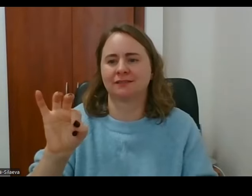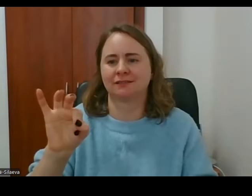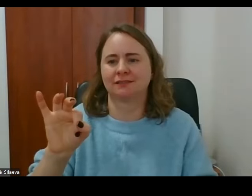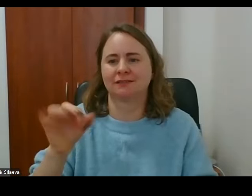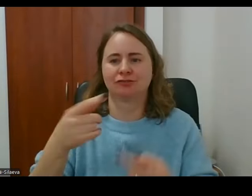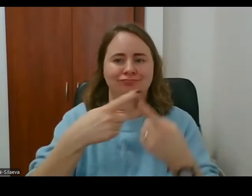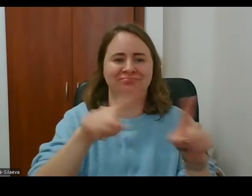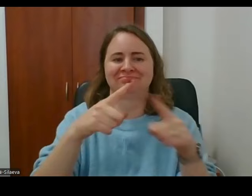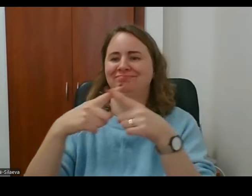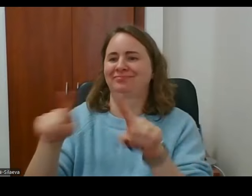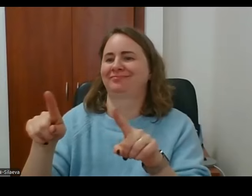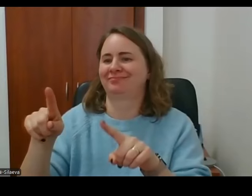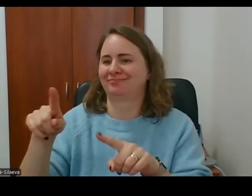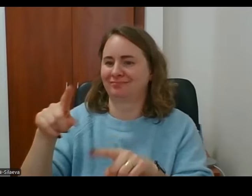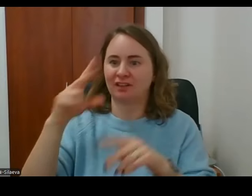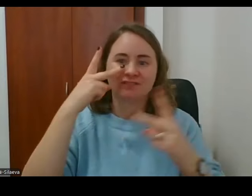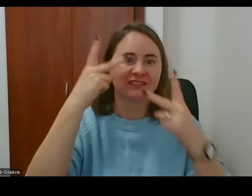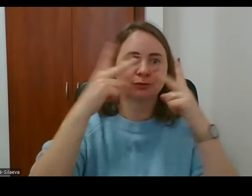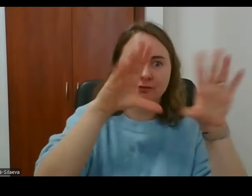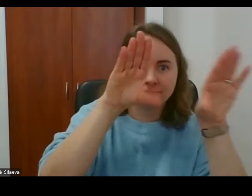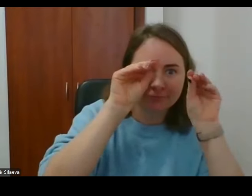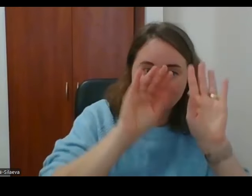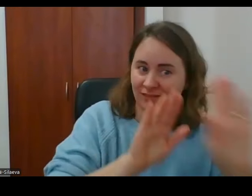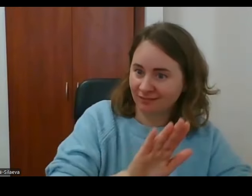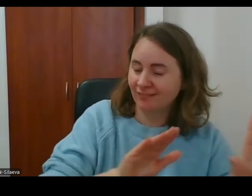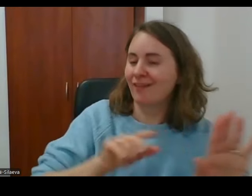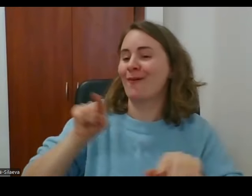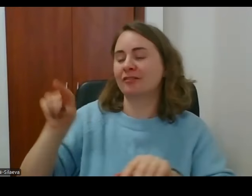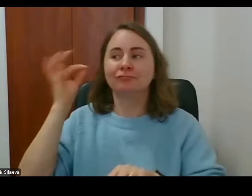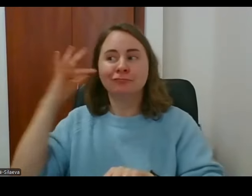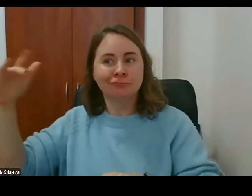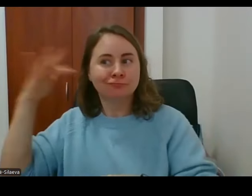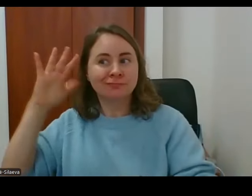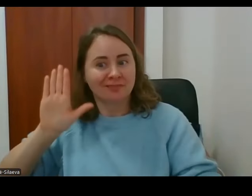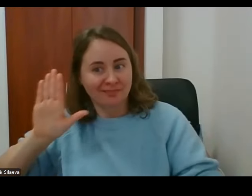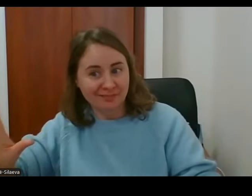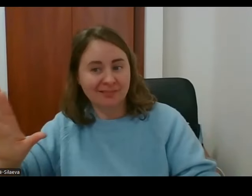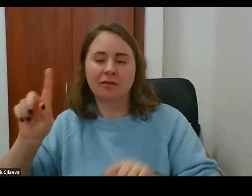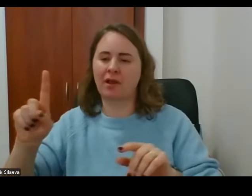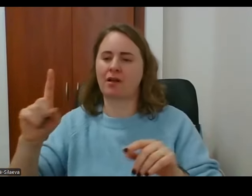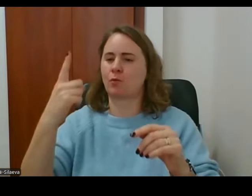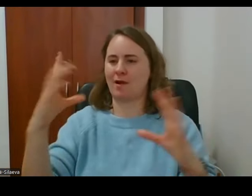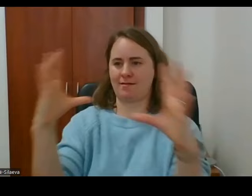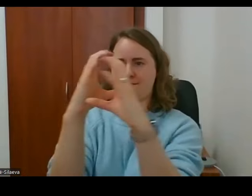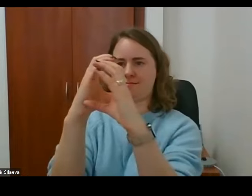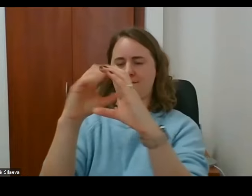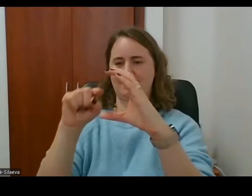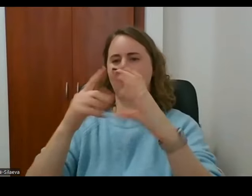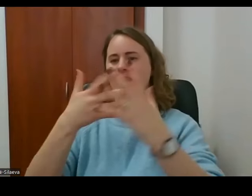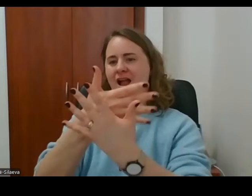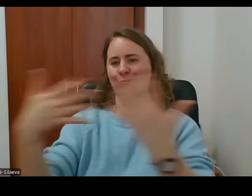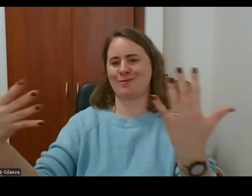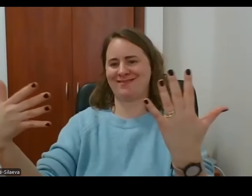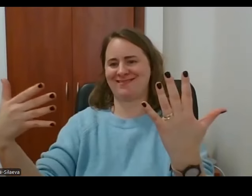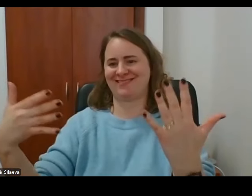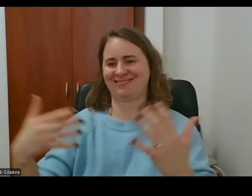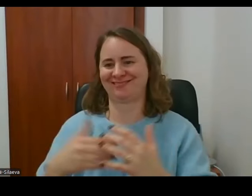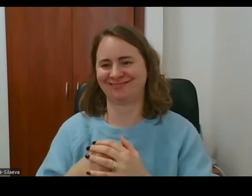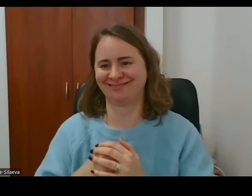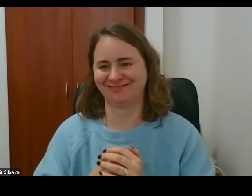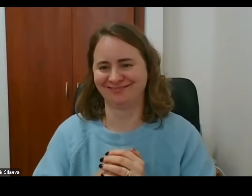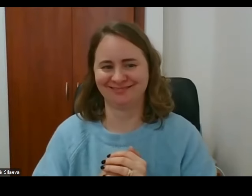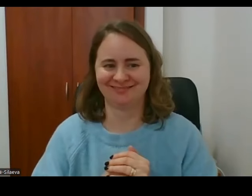mhm. So it doesn't matter what language. The most important thing is the modality of